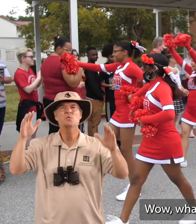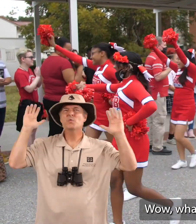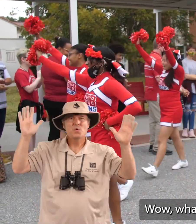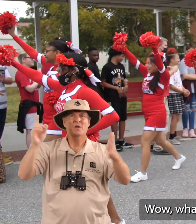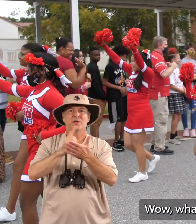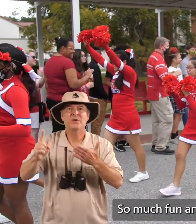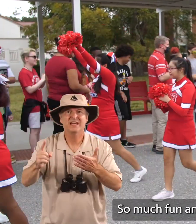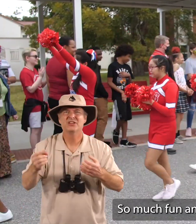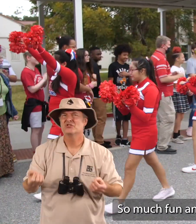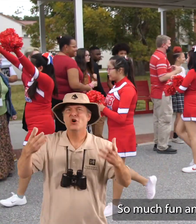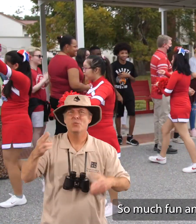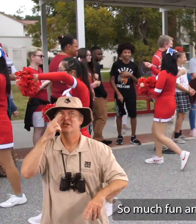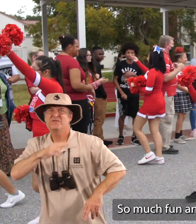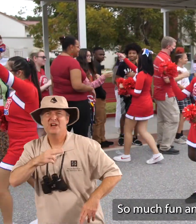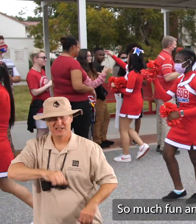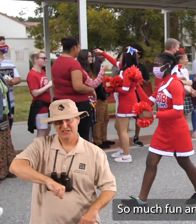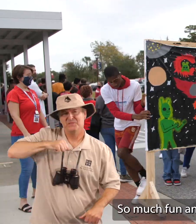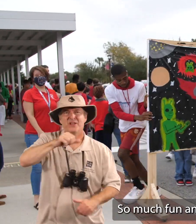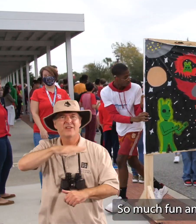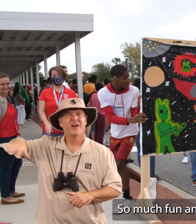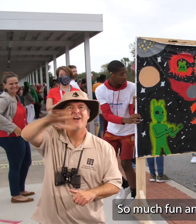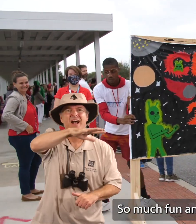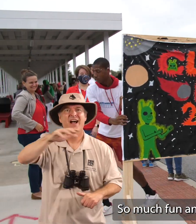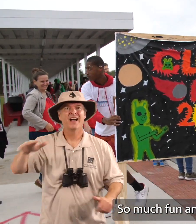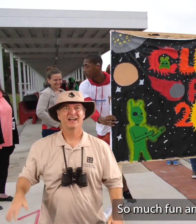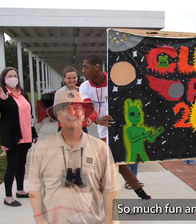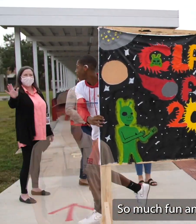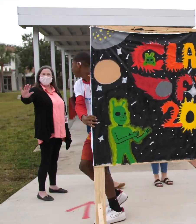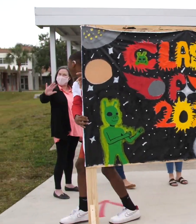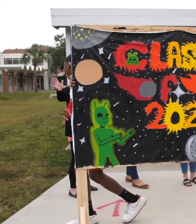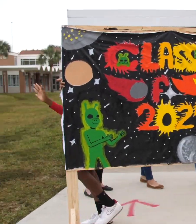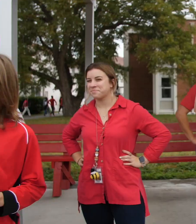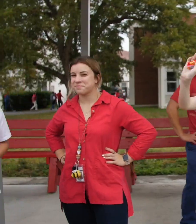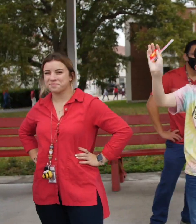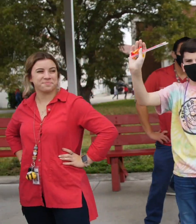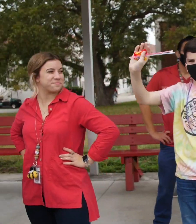Wow, what a great week. So much fun and spirit everywhere.